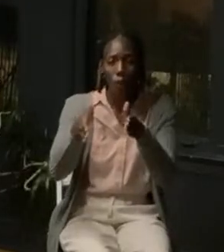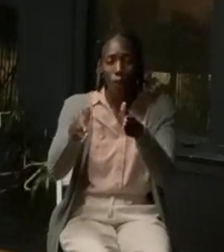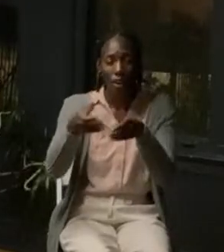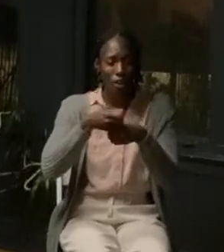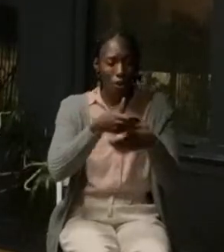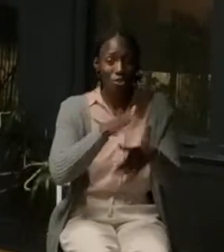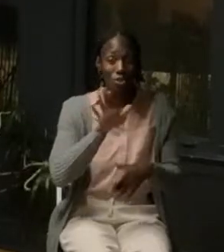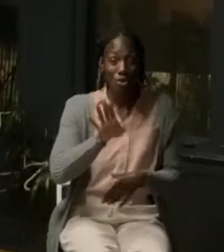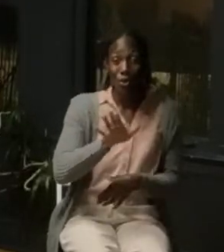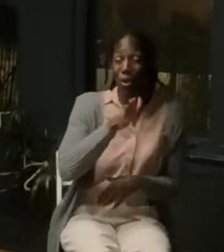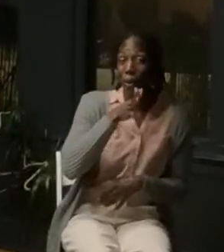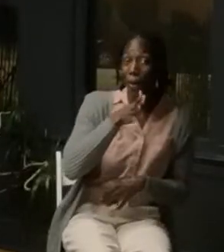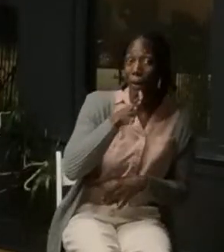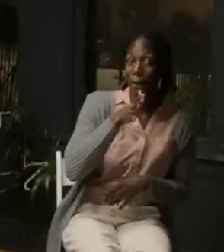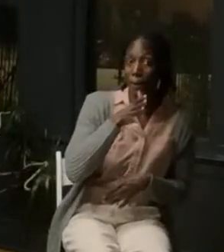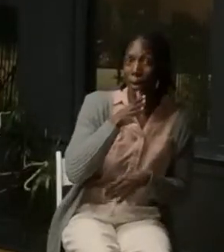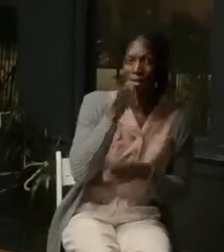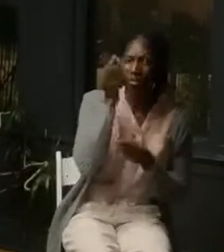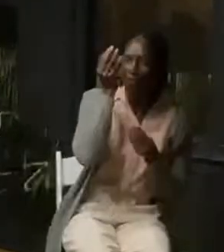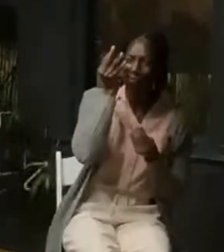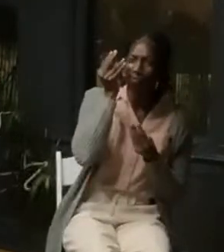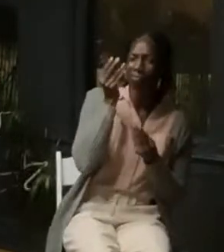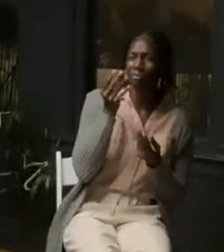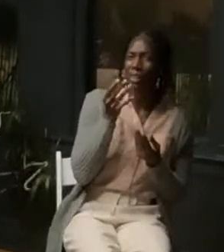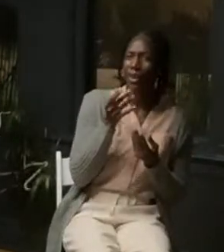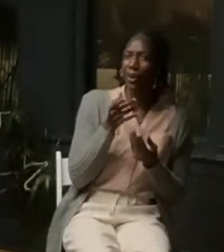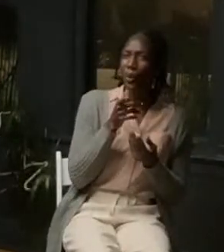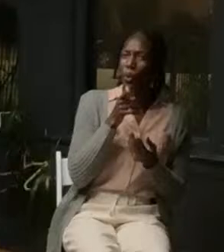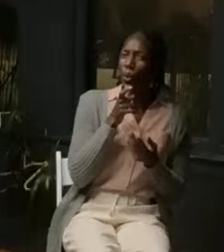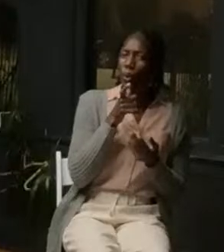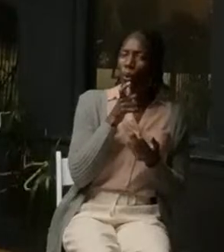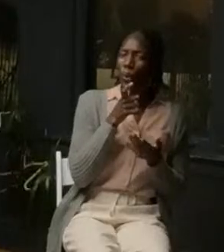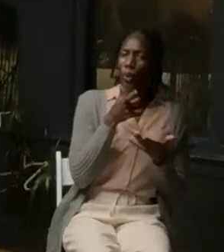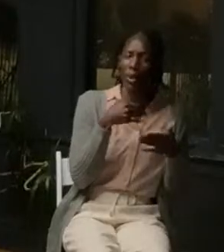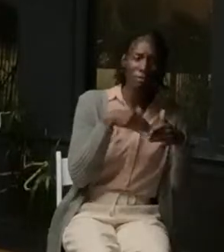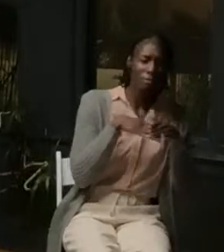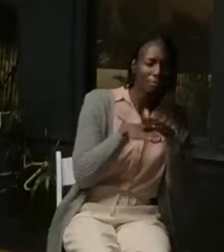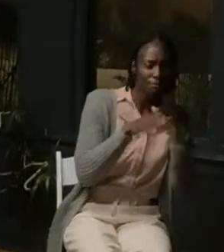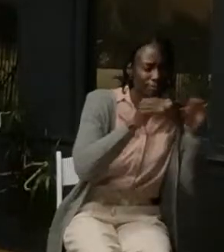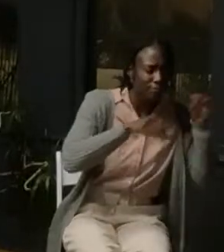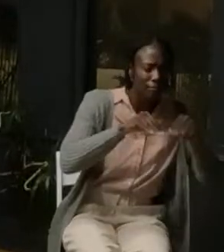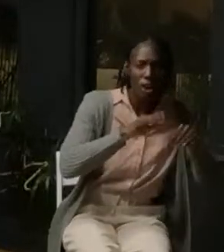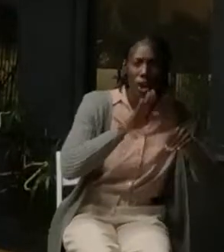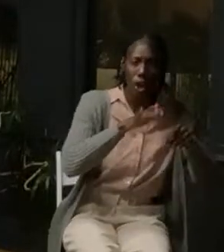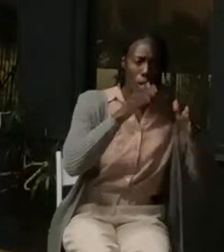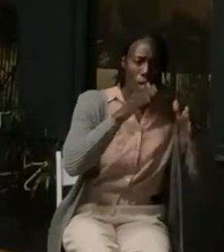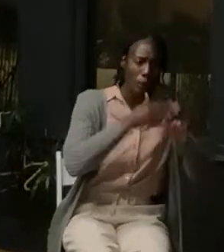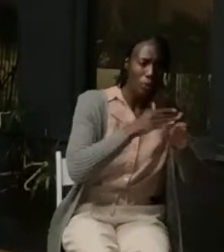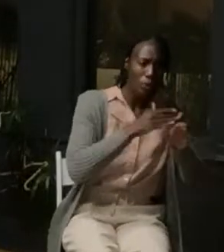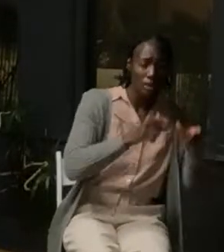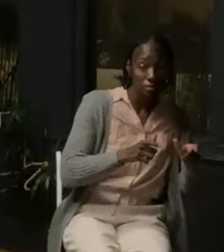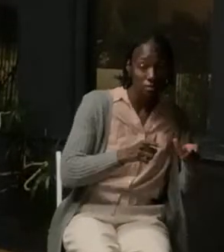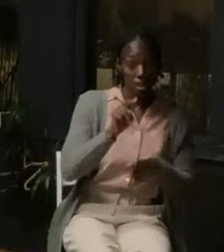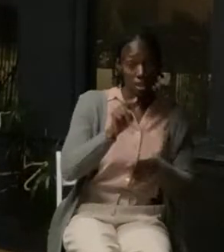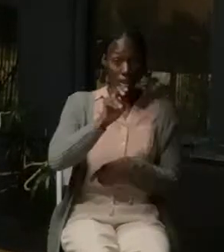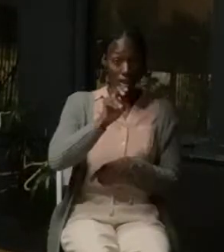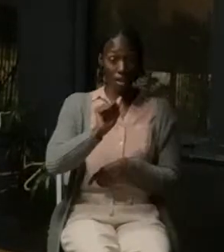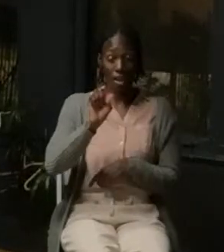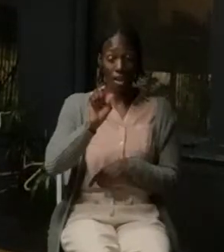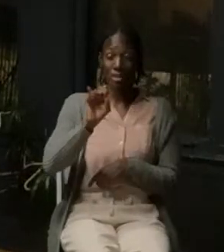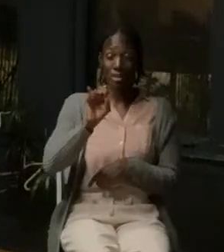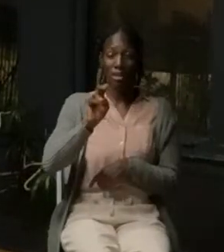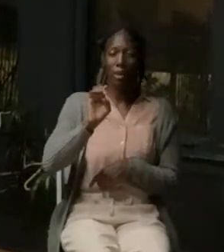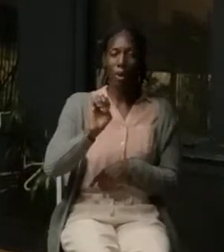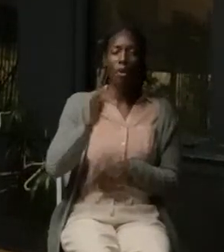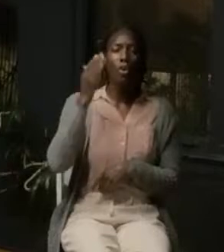who got into her mama's records? Nina Simone knows who you are and why you took that. Why the